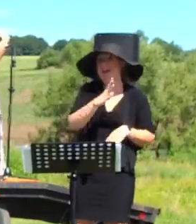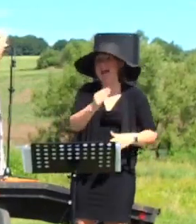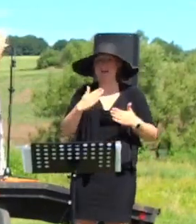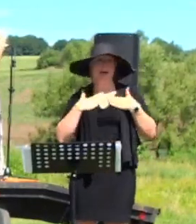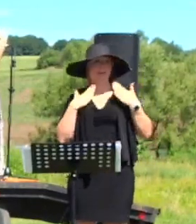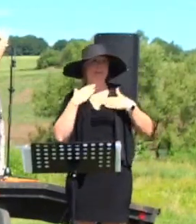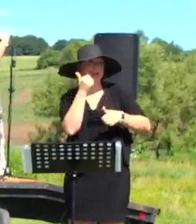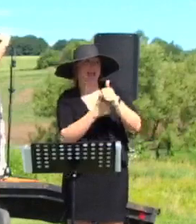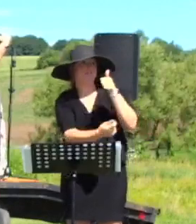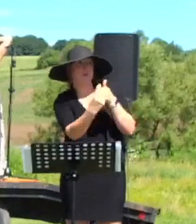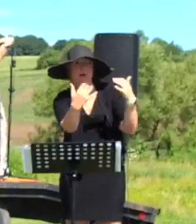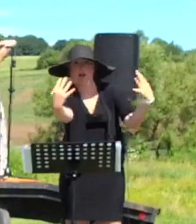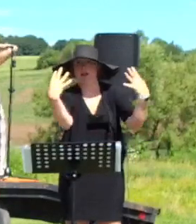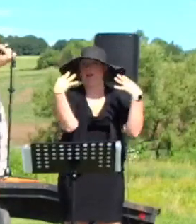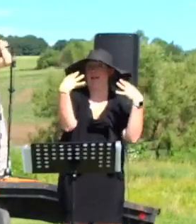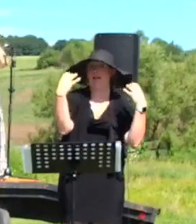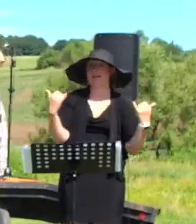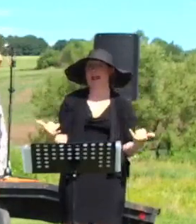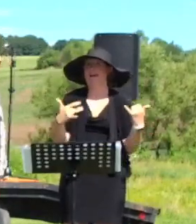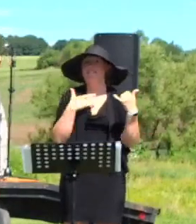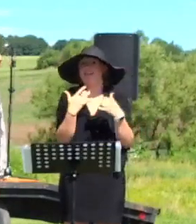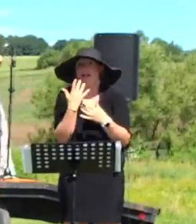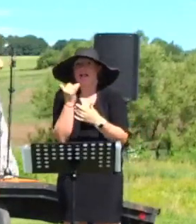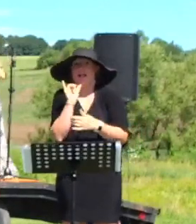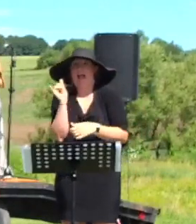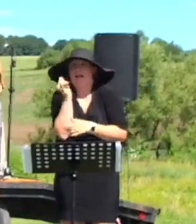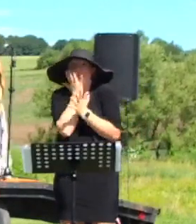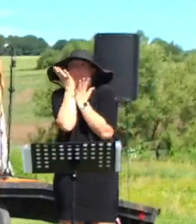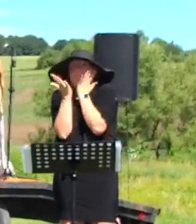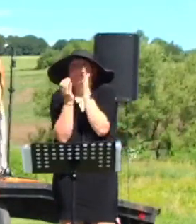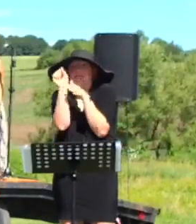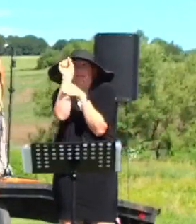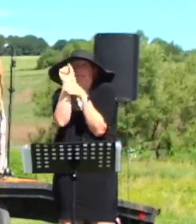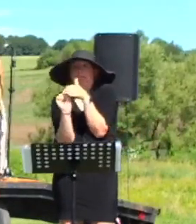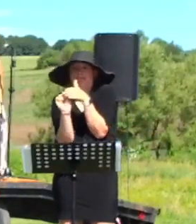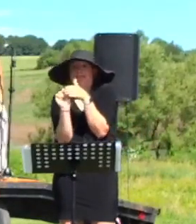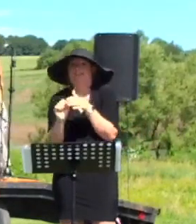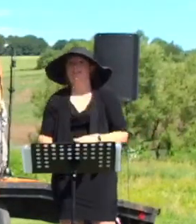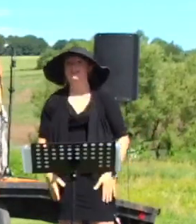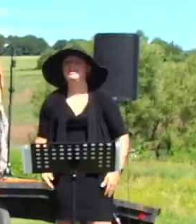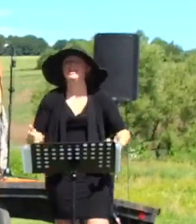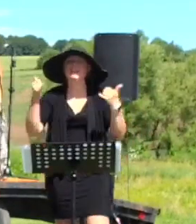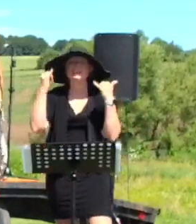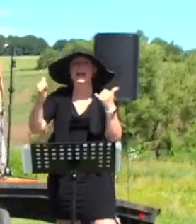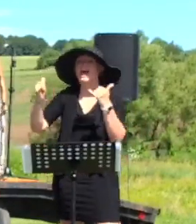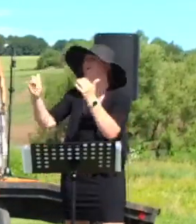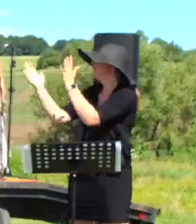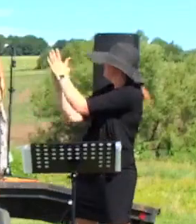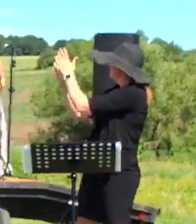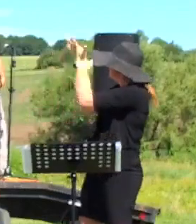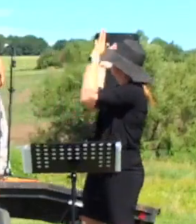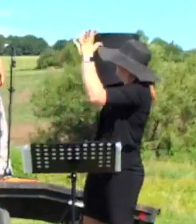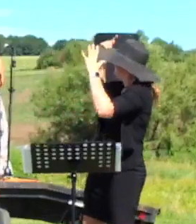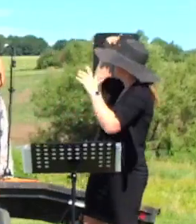on Facebook world. Yes, awesome, awesome. Guys, let's give it up for our worship team.